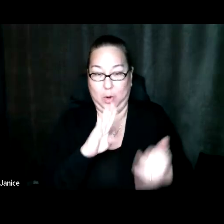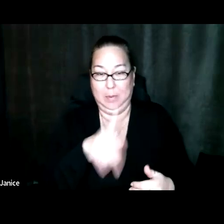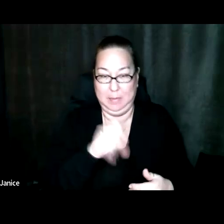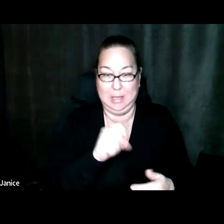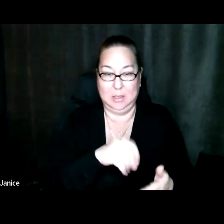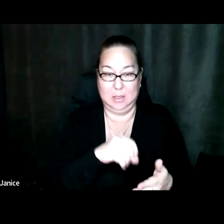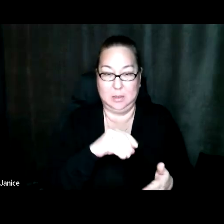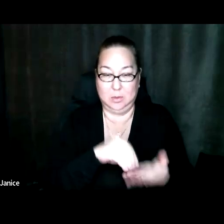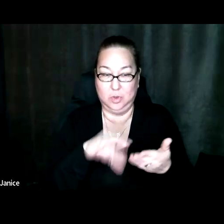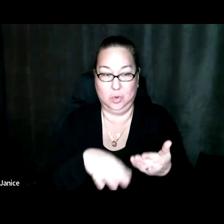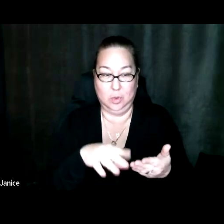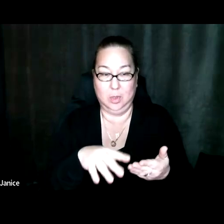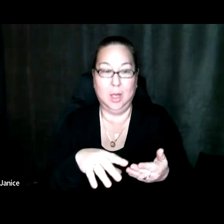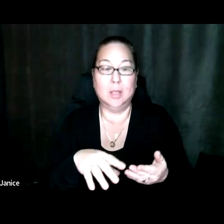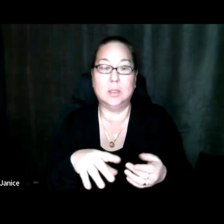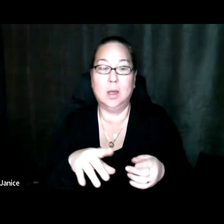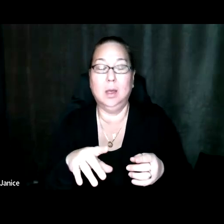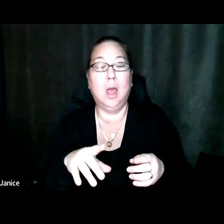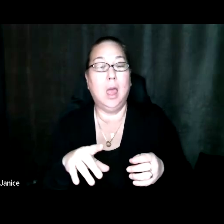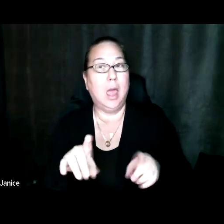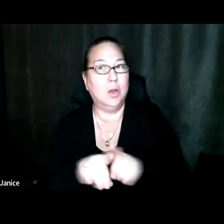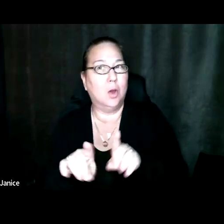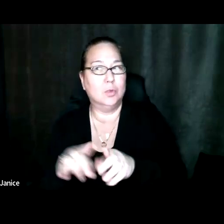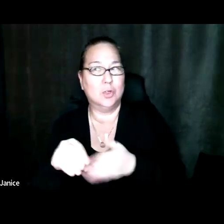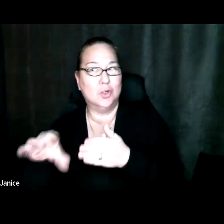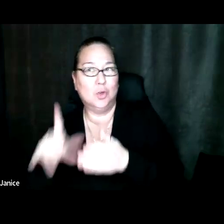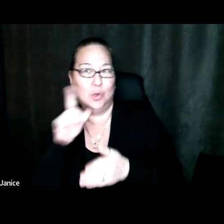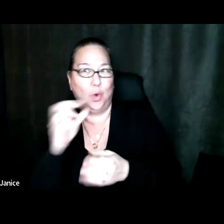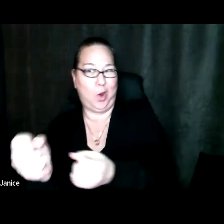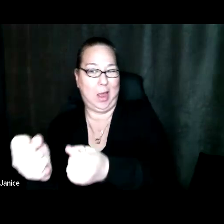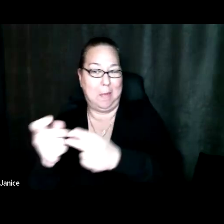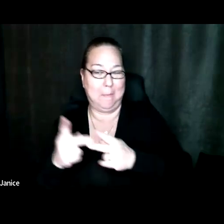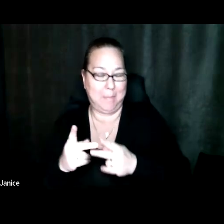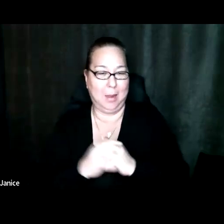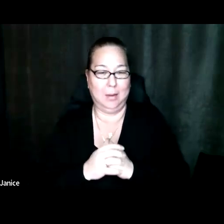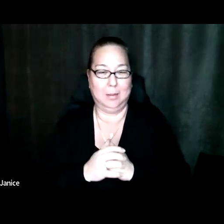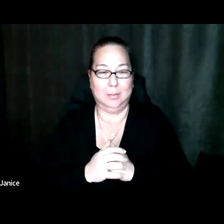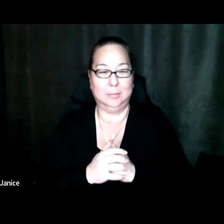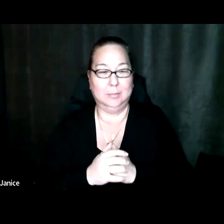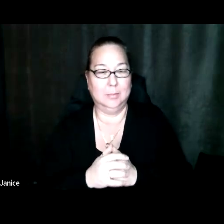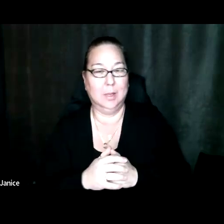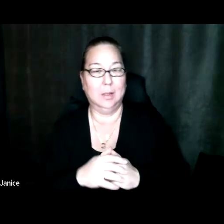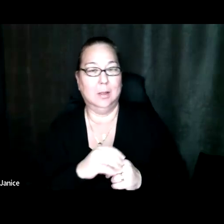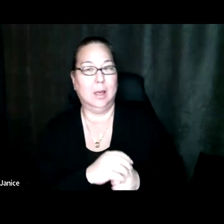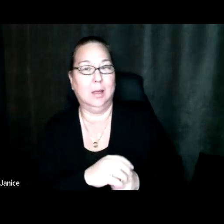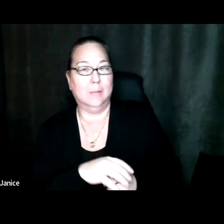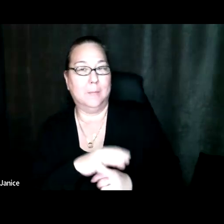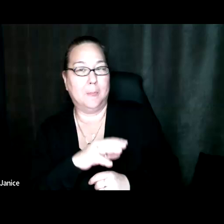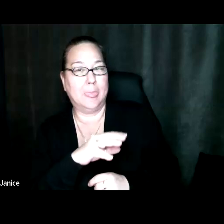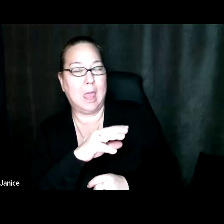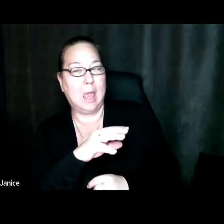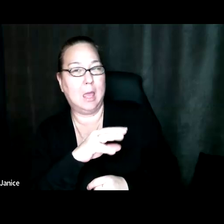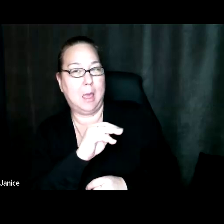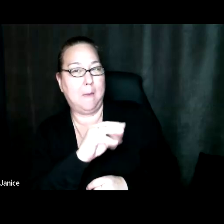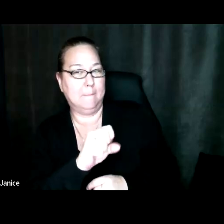Yes, so this past application cycle, of the applicants who were not invited to any